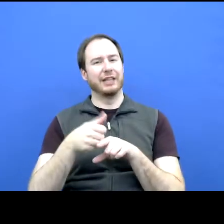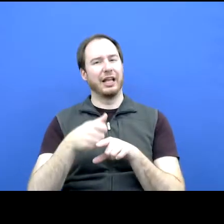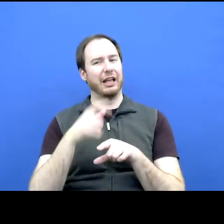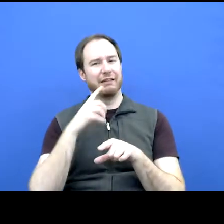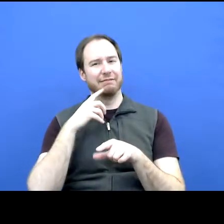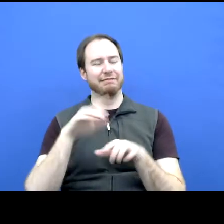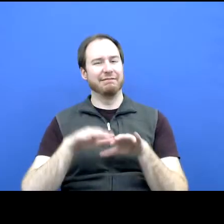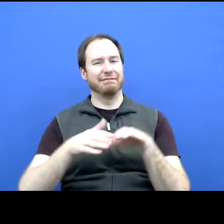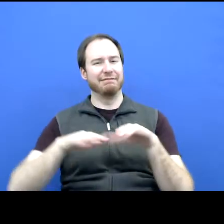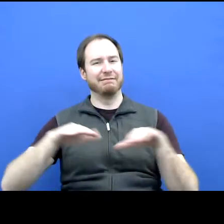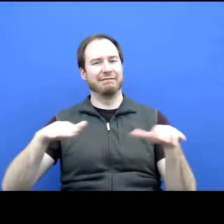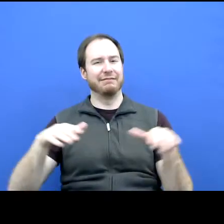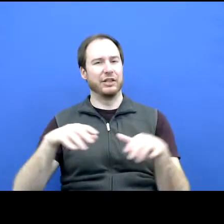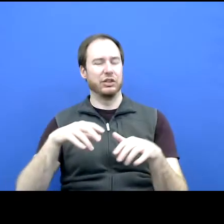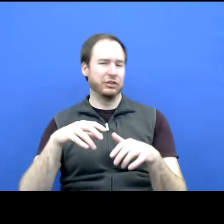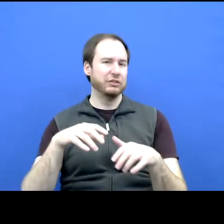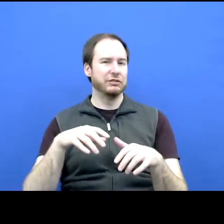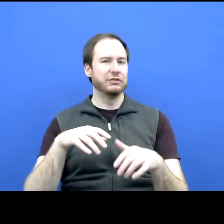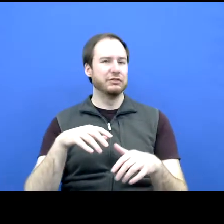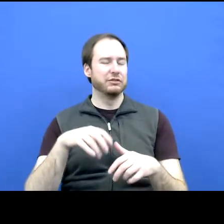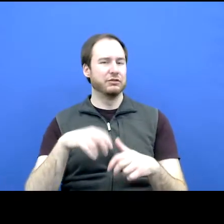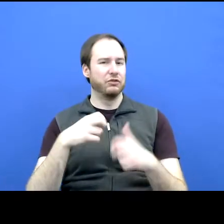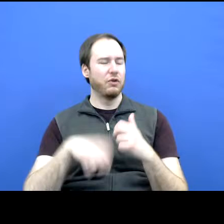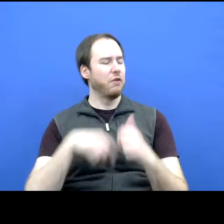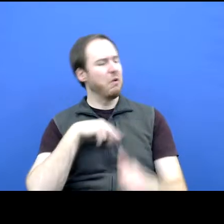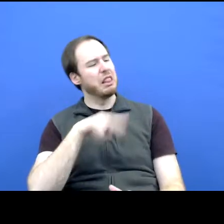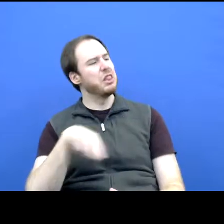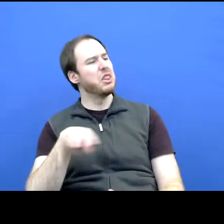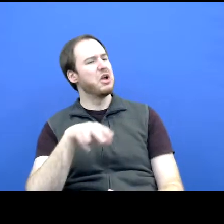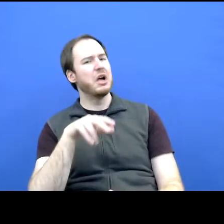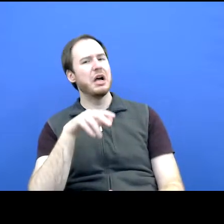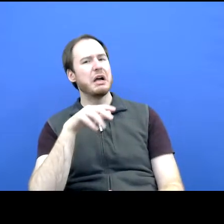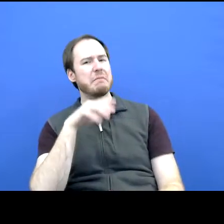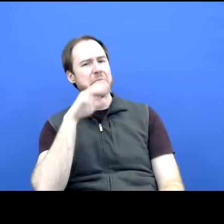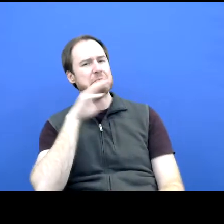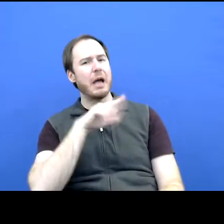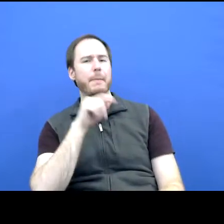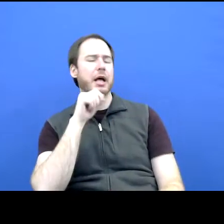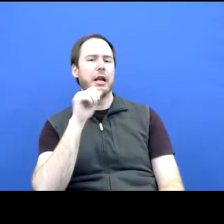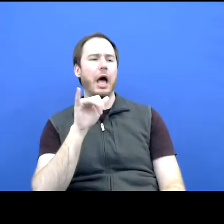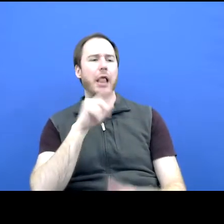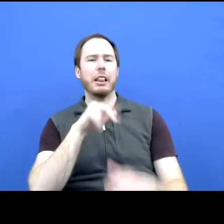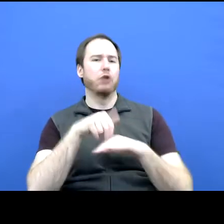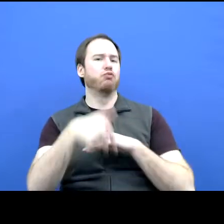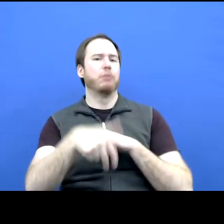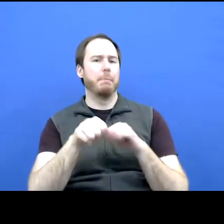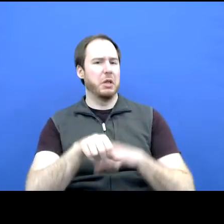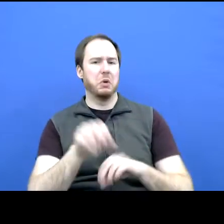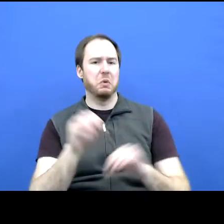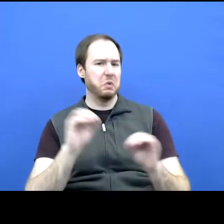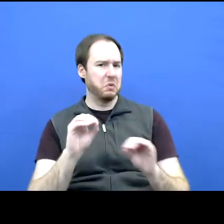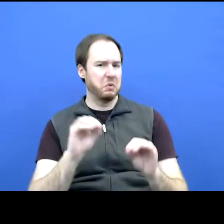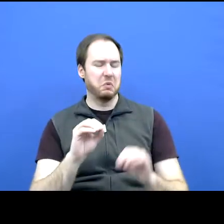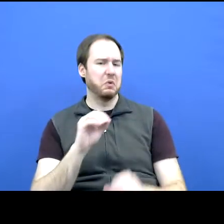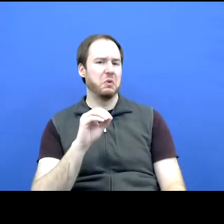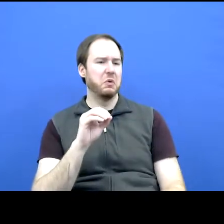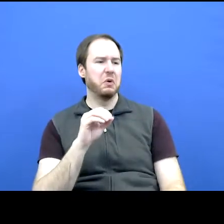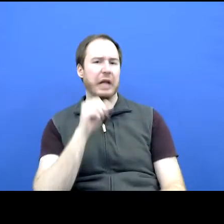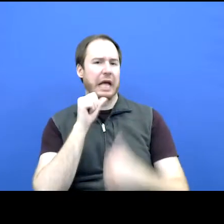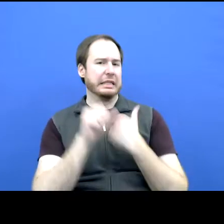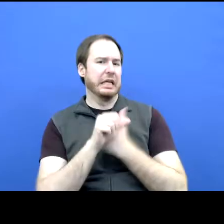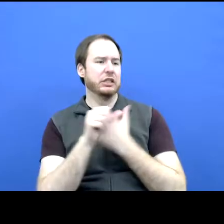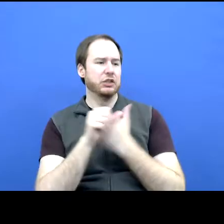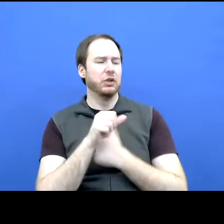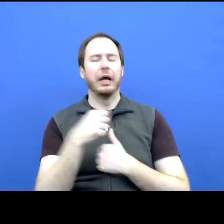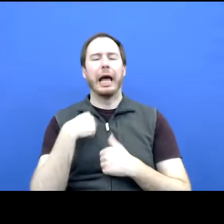The concrete, we looked at that too. It Okay. is, but it's not nowhere where you can trip over or like Okay. hurt yourself. Like I said,